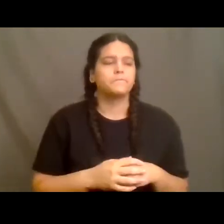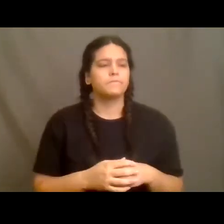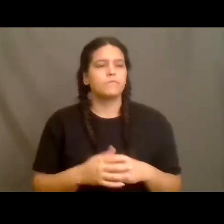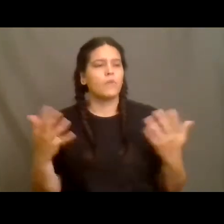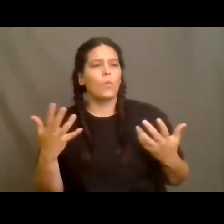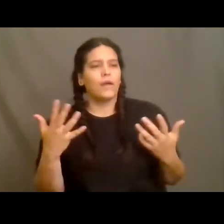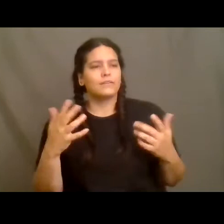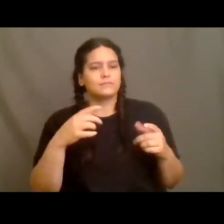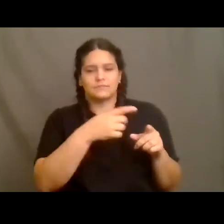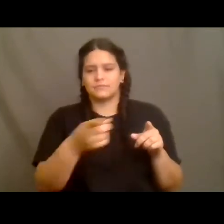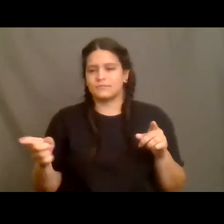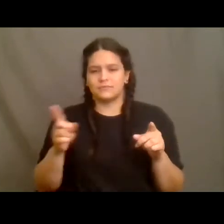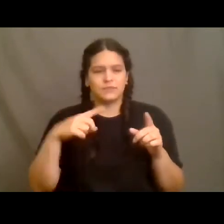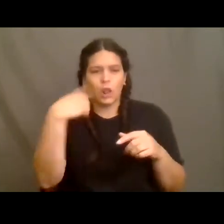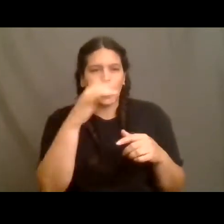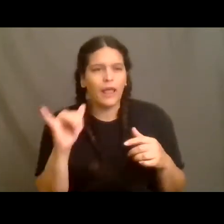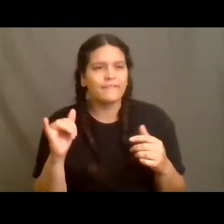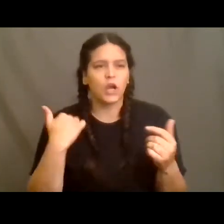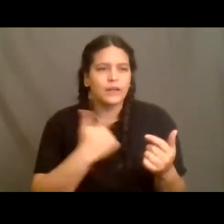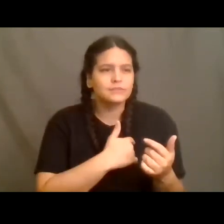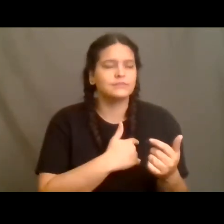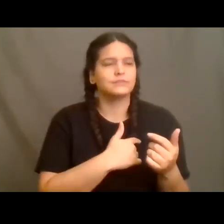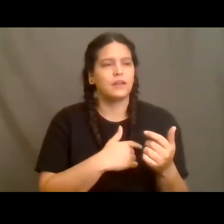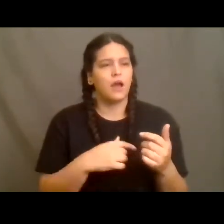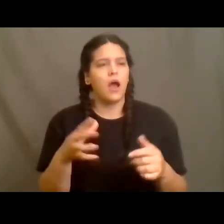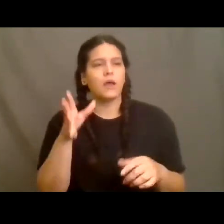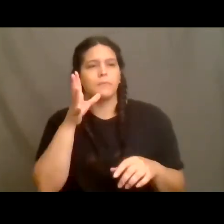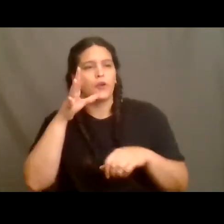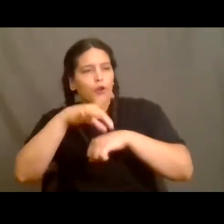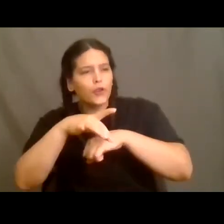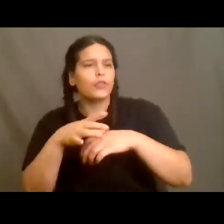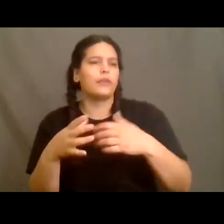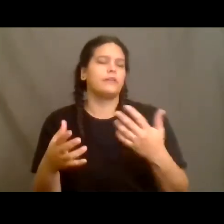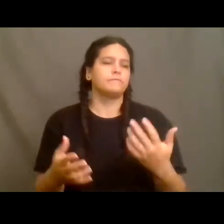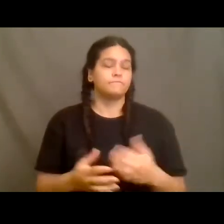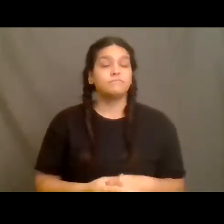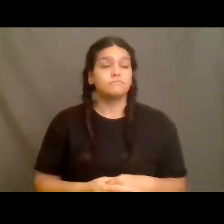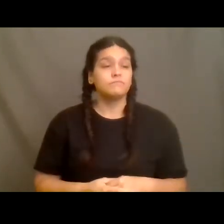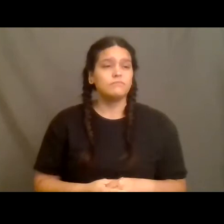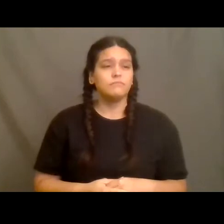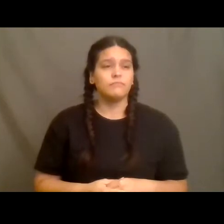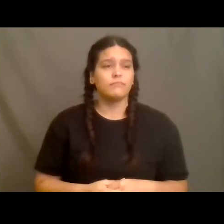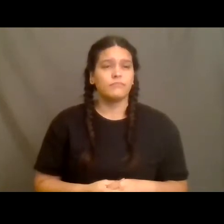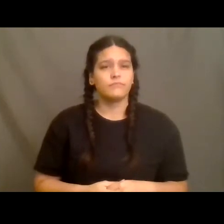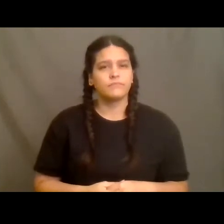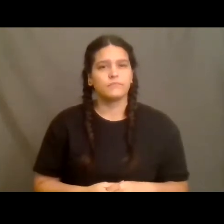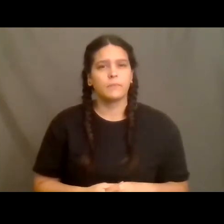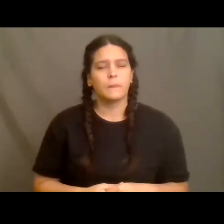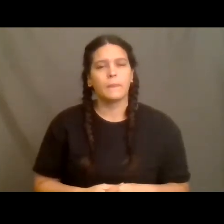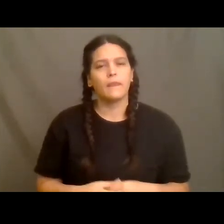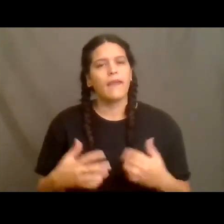Mother Earth, Yadachilitka, Father Sky? And what has been very healing during this